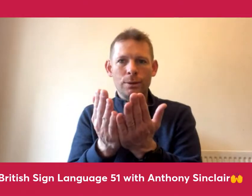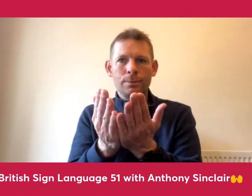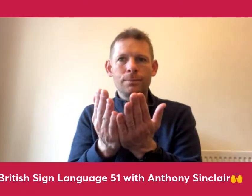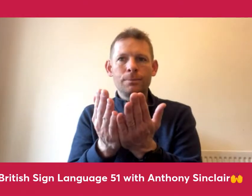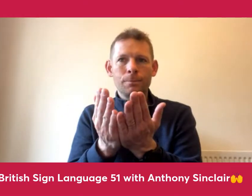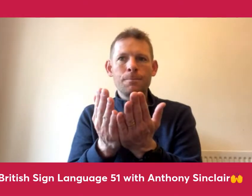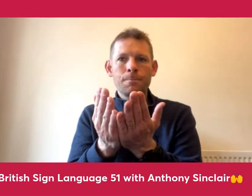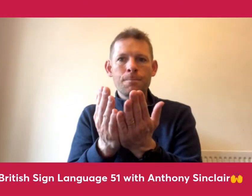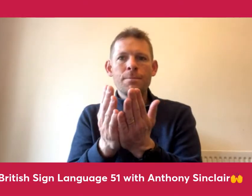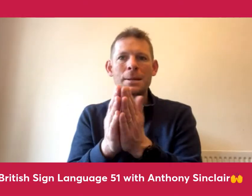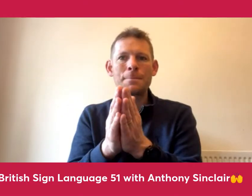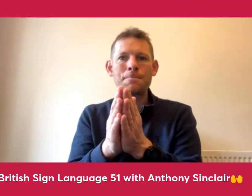Passport.